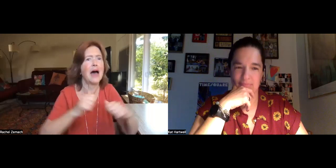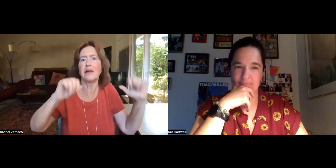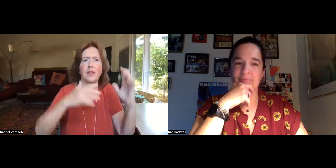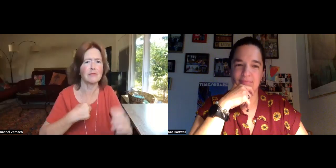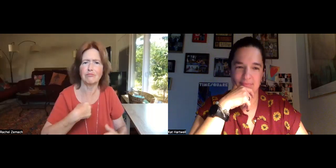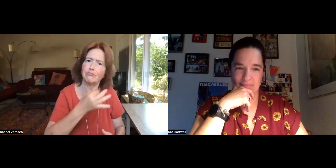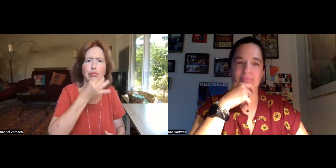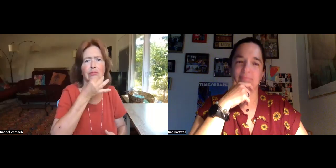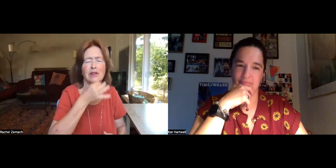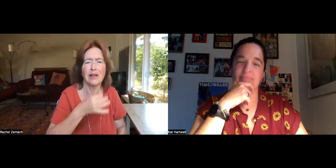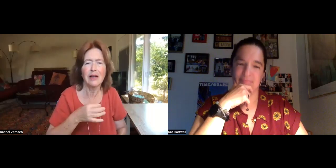And it